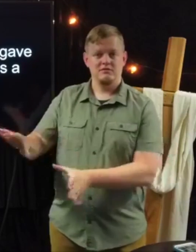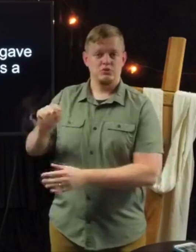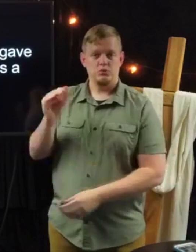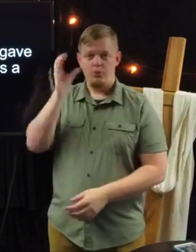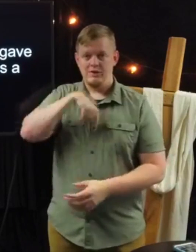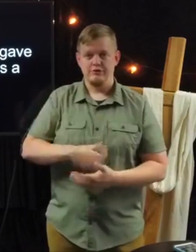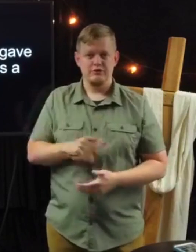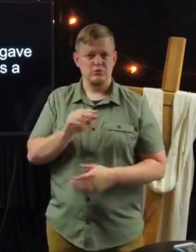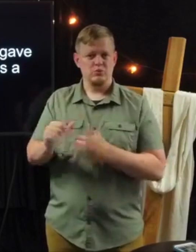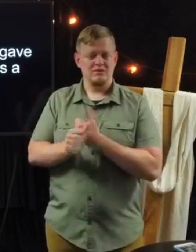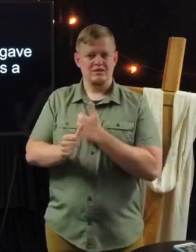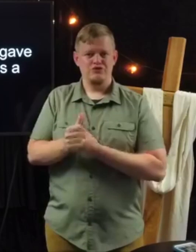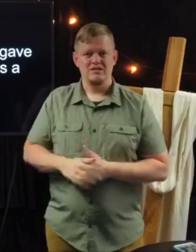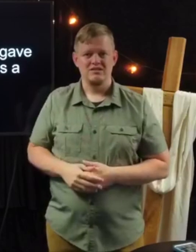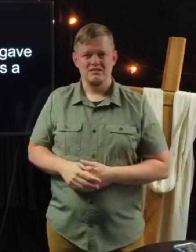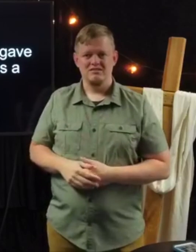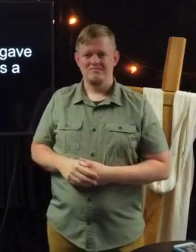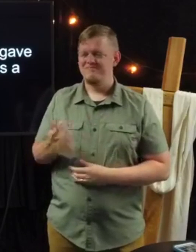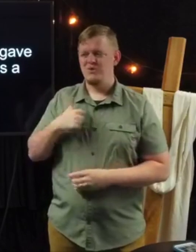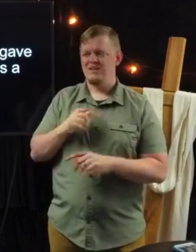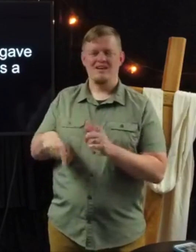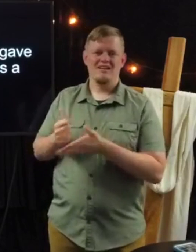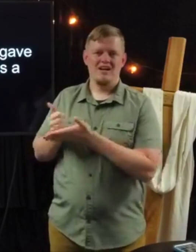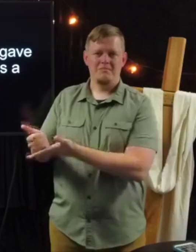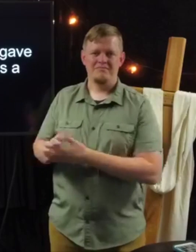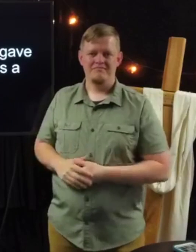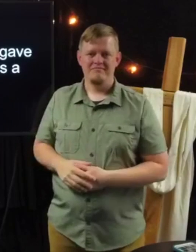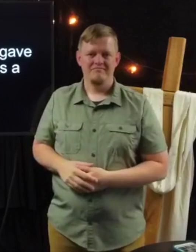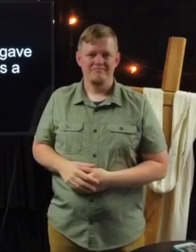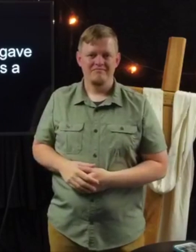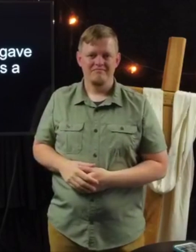Said he was not a part of this. He's too weird. He's too dangerous. We cannot help him.